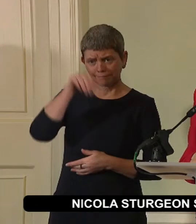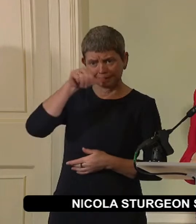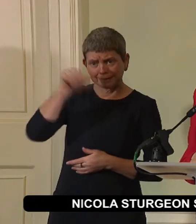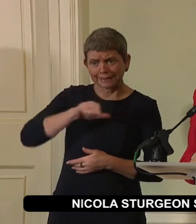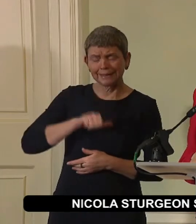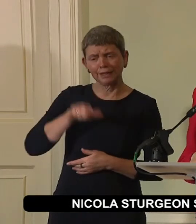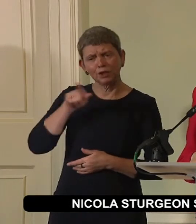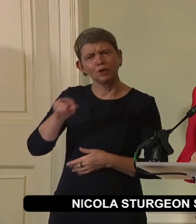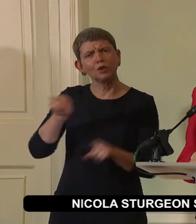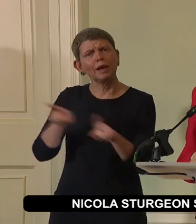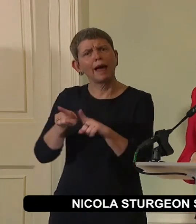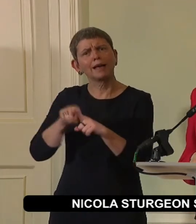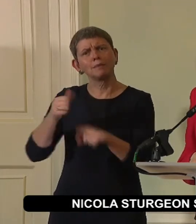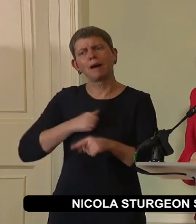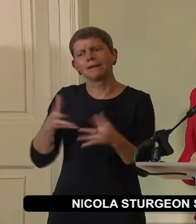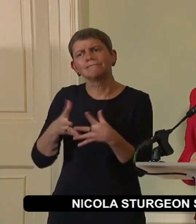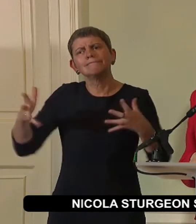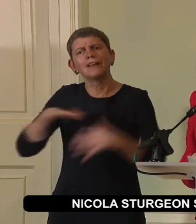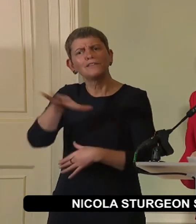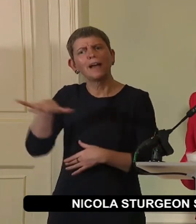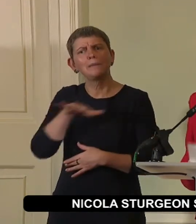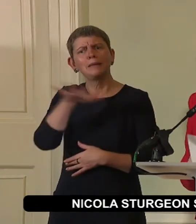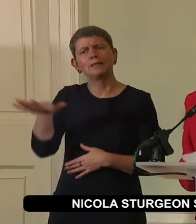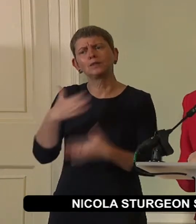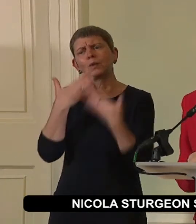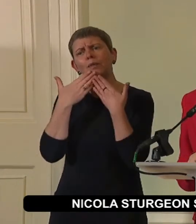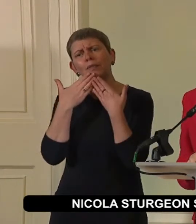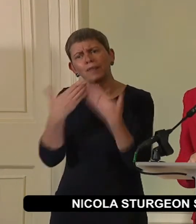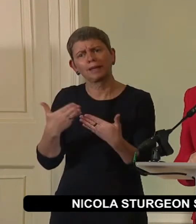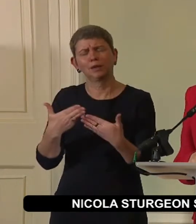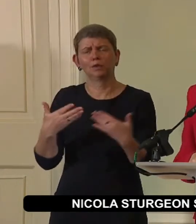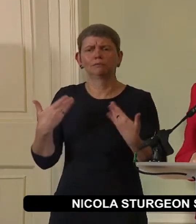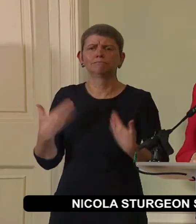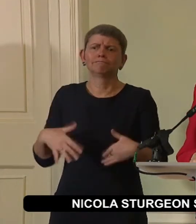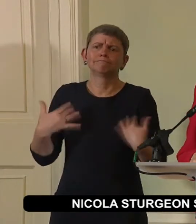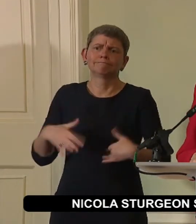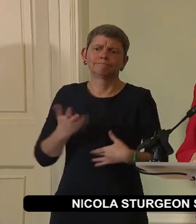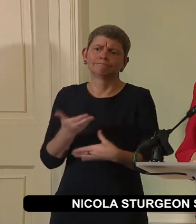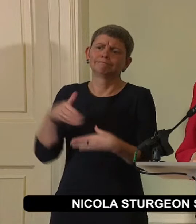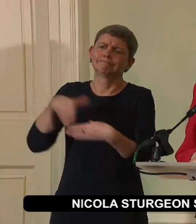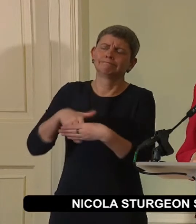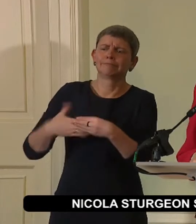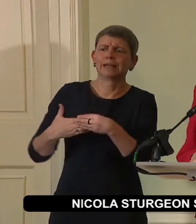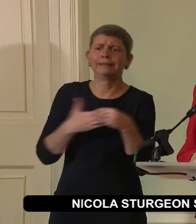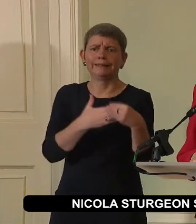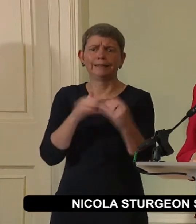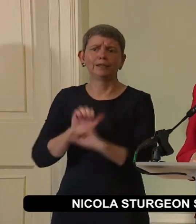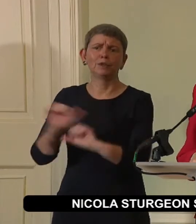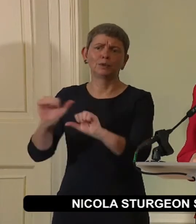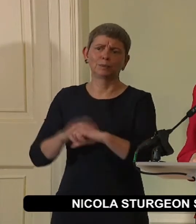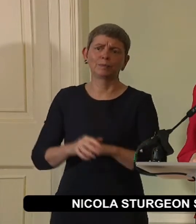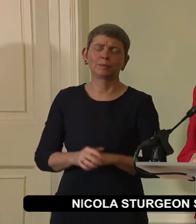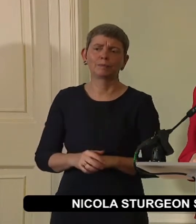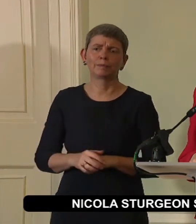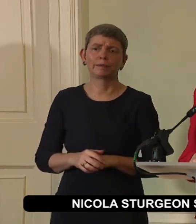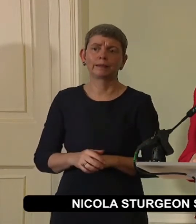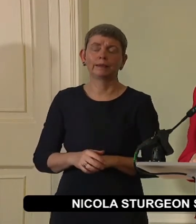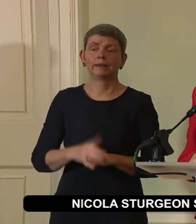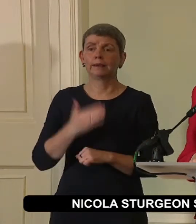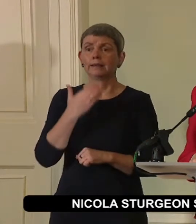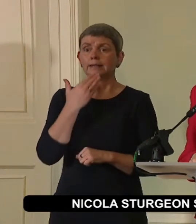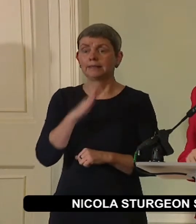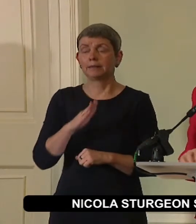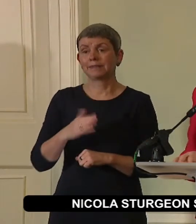extended family. Thank you for the honour of being your leader. And it seems to me that 8